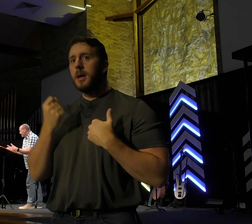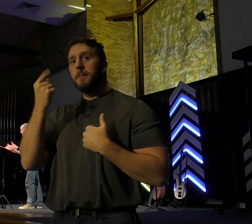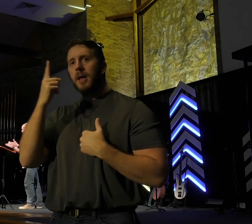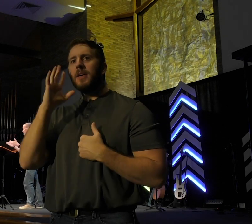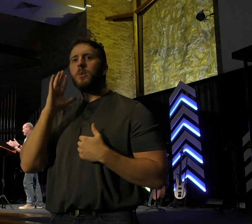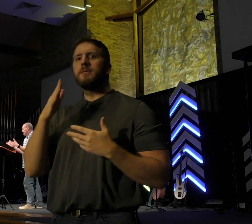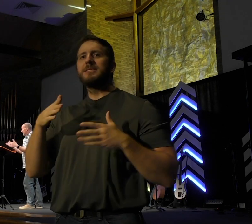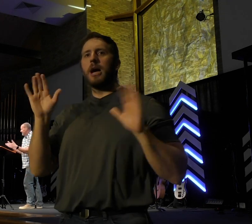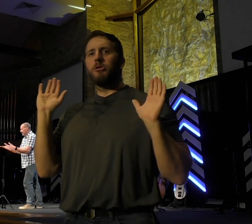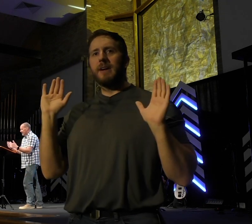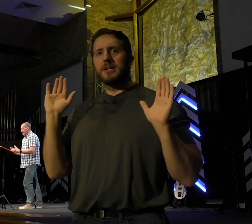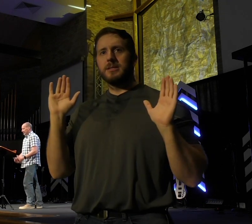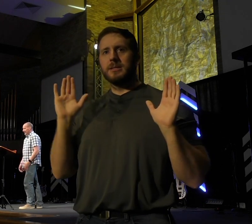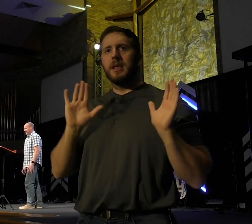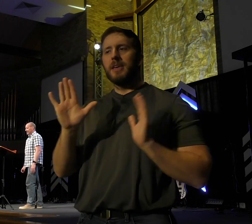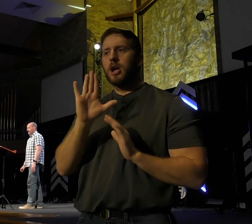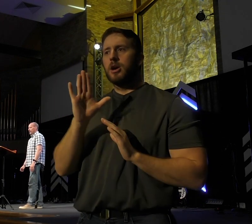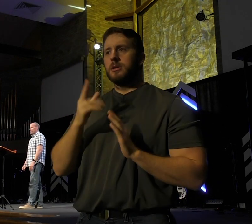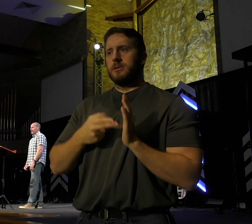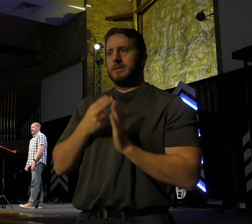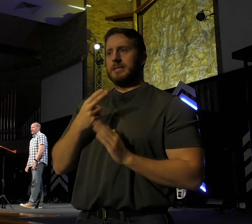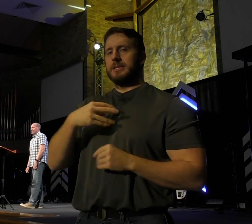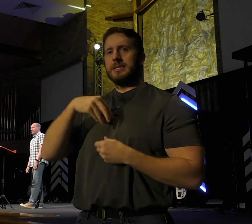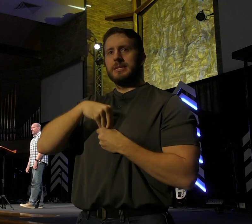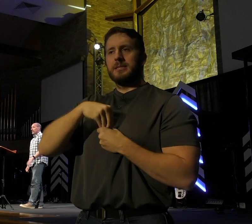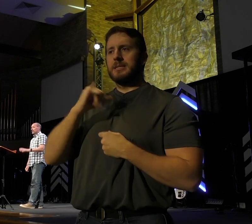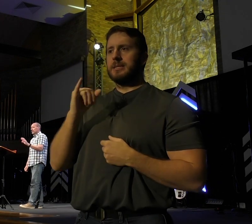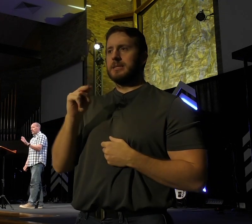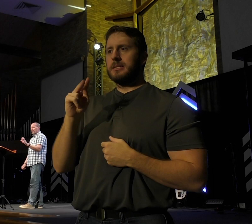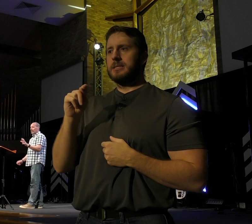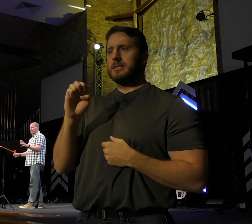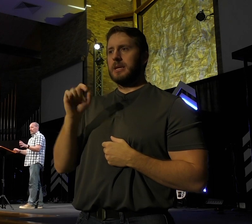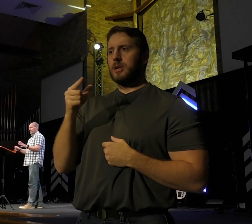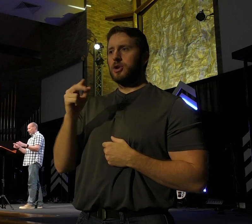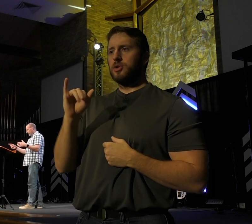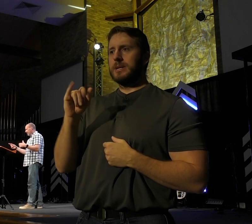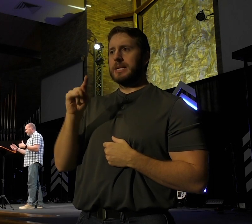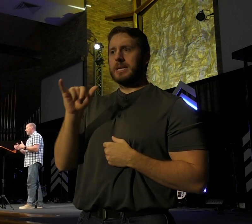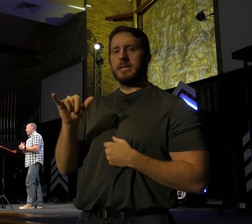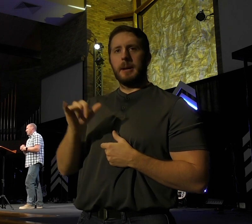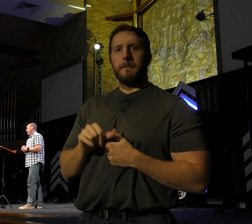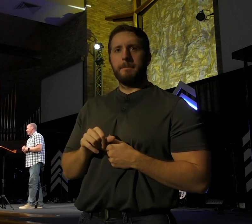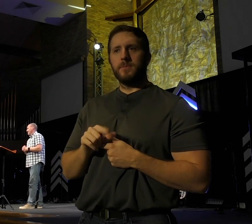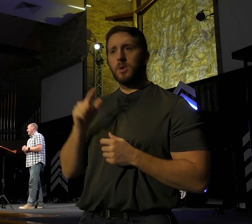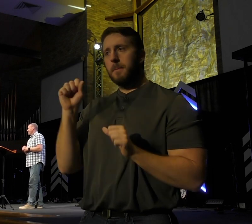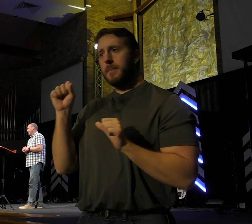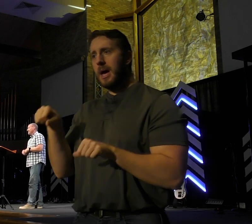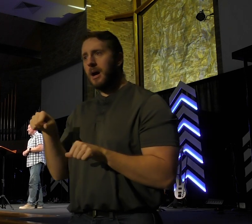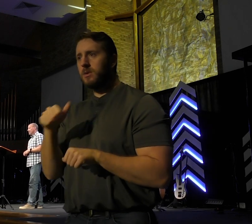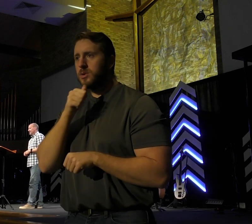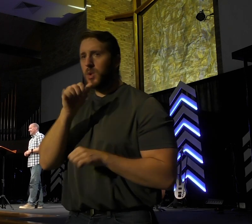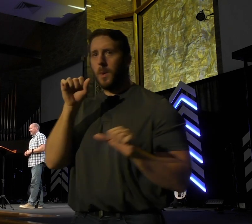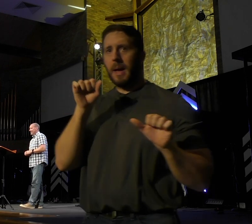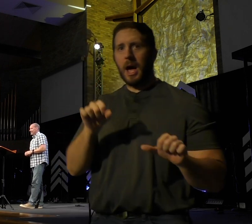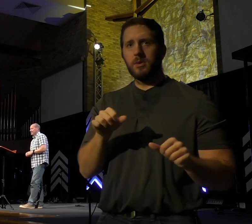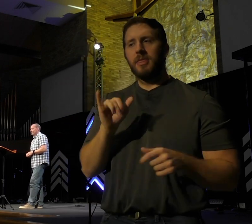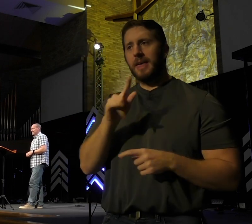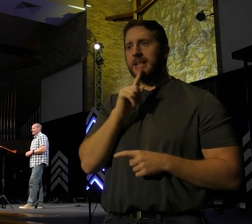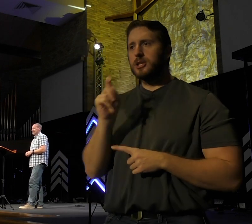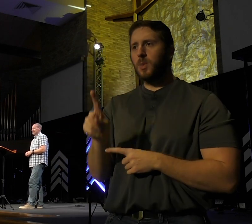have sacrificed their integrity. To bow or not to bow? That is the